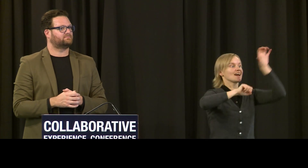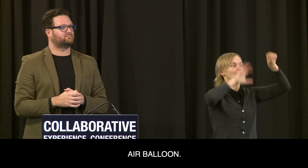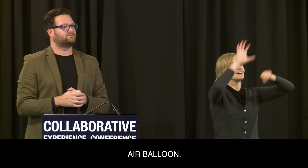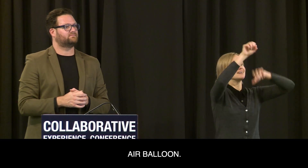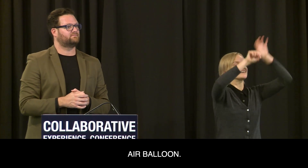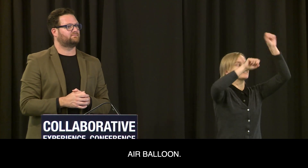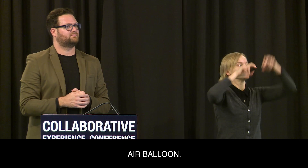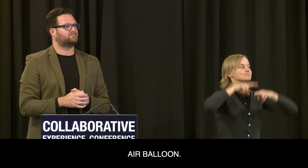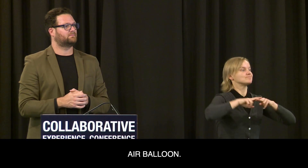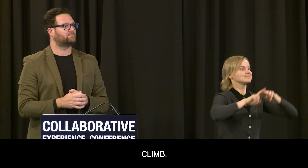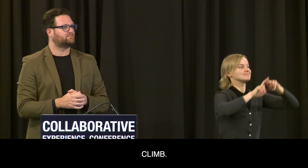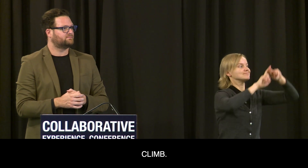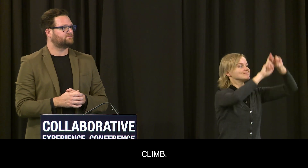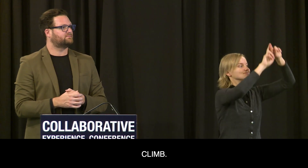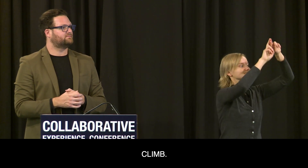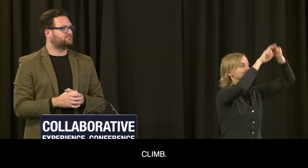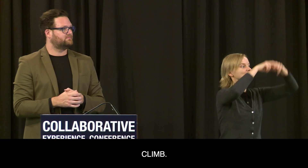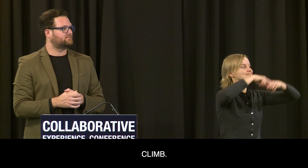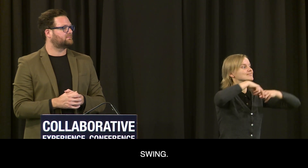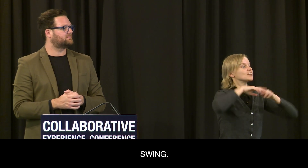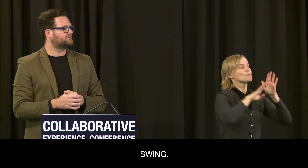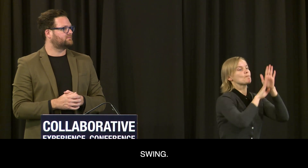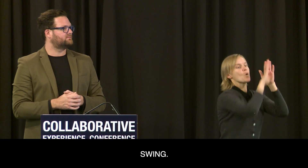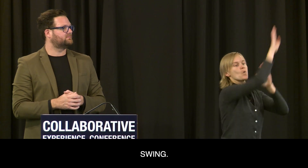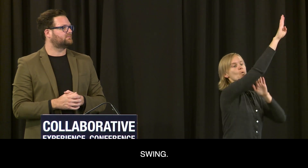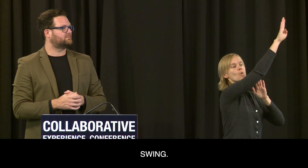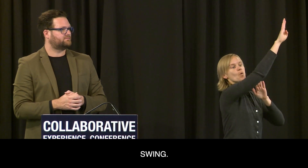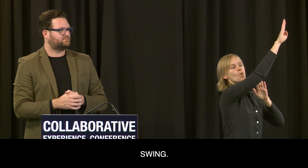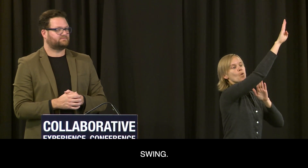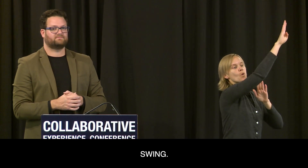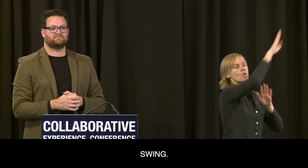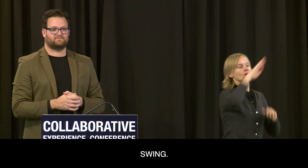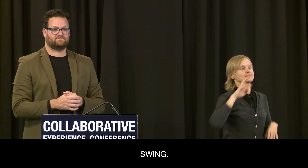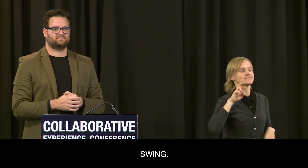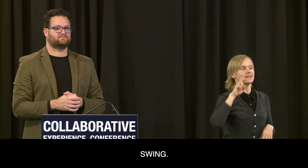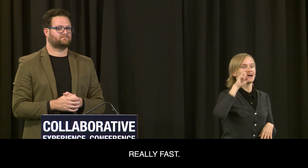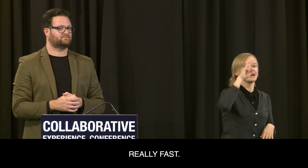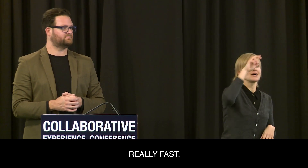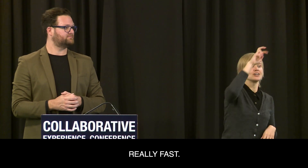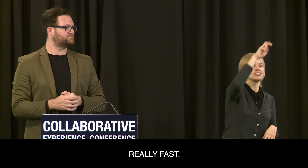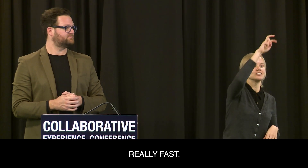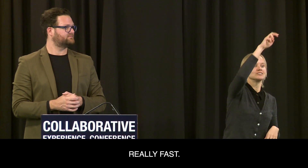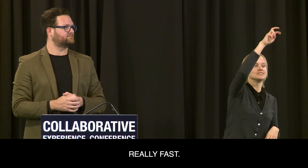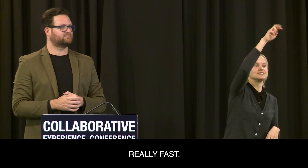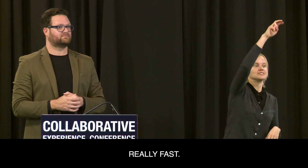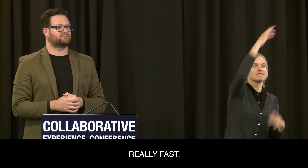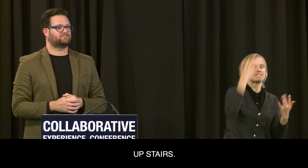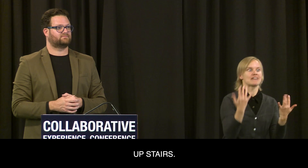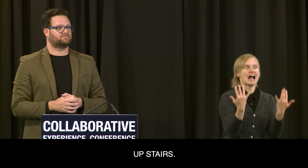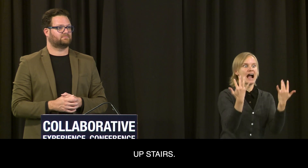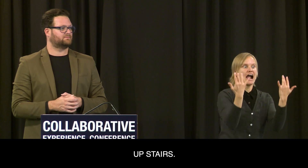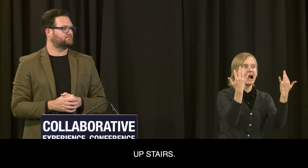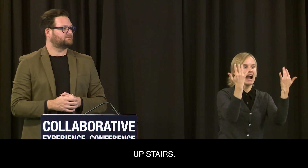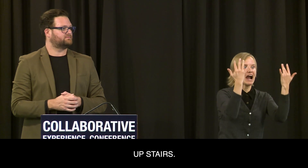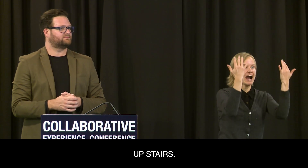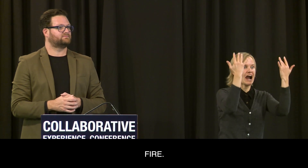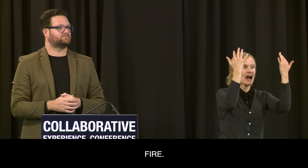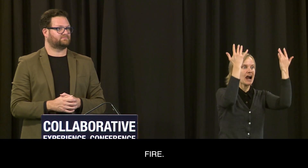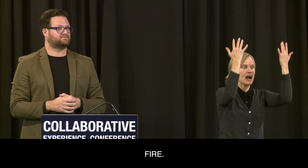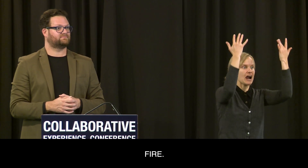air balloon, climb, swing, really fast, upstairs,